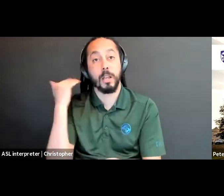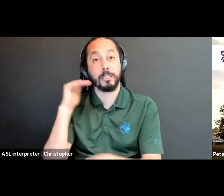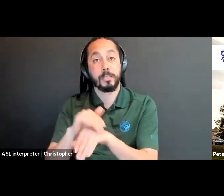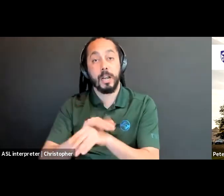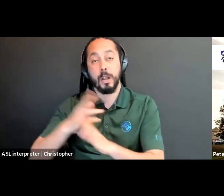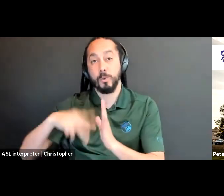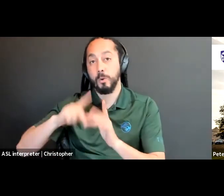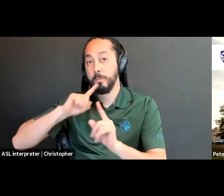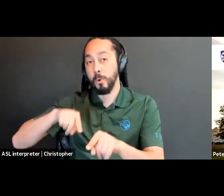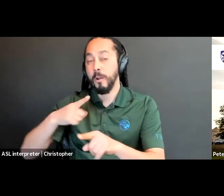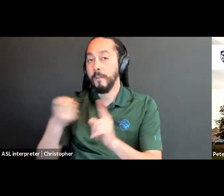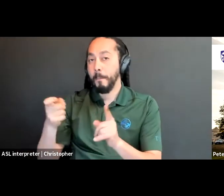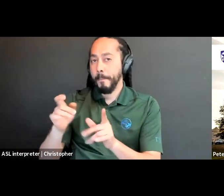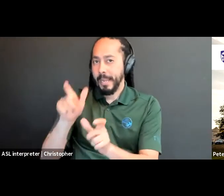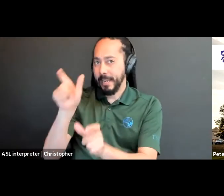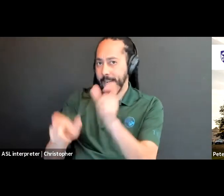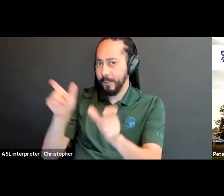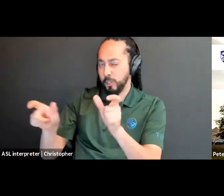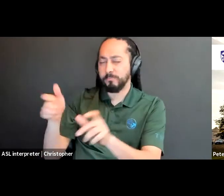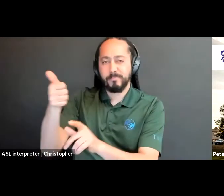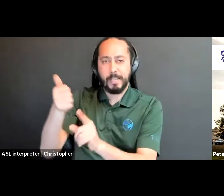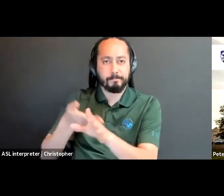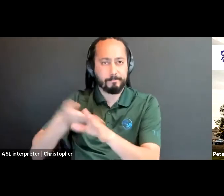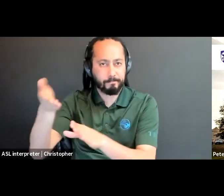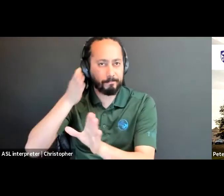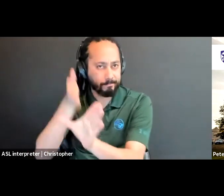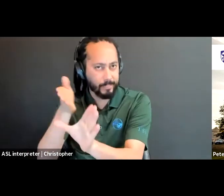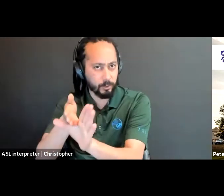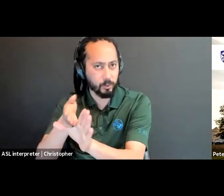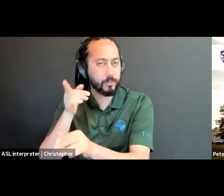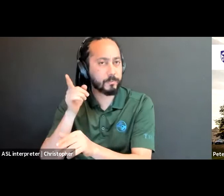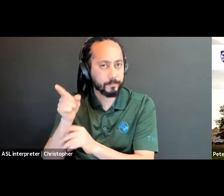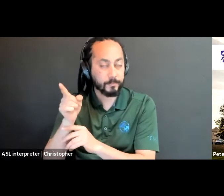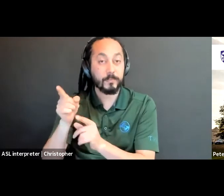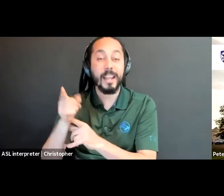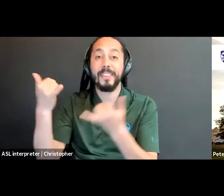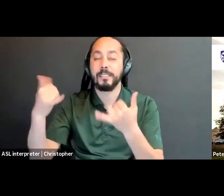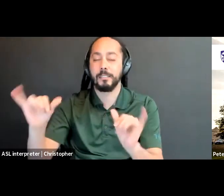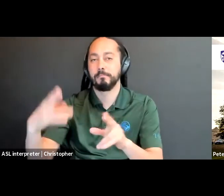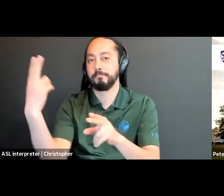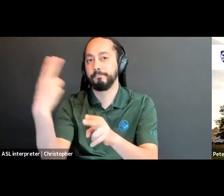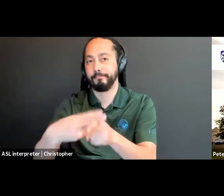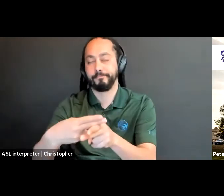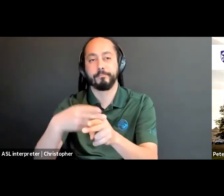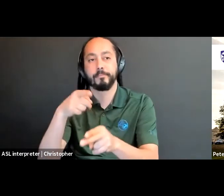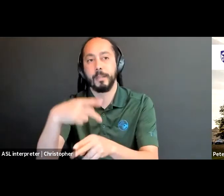from individuals, a psychiatrist and a psychologist who's still referring to this as a